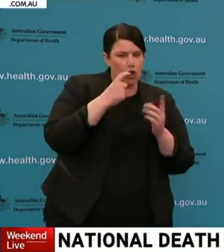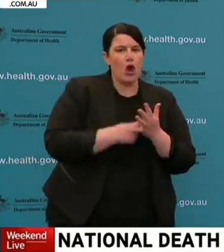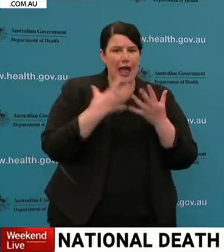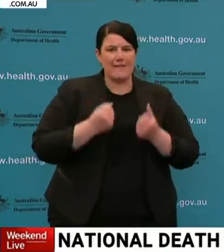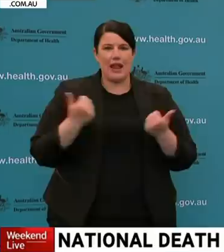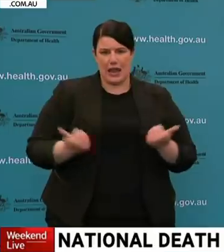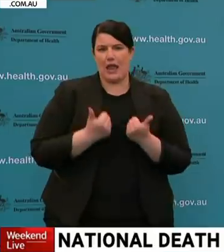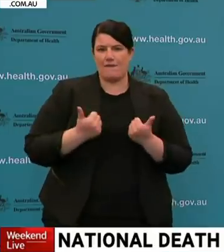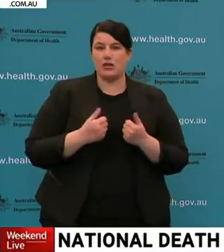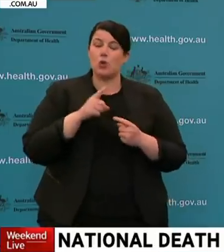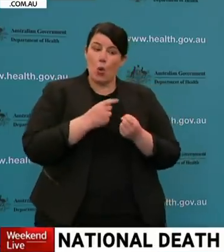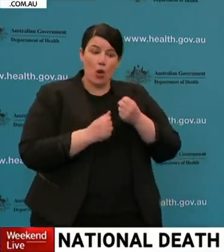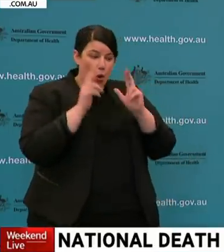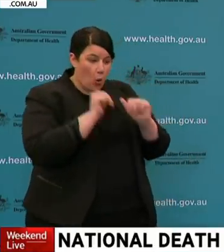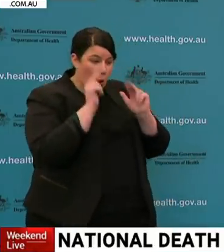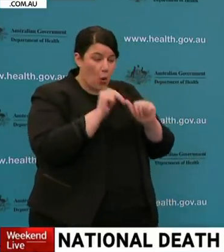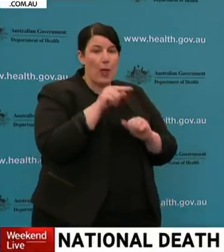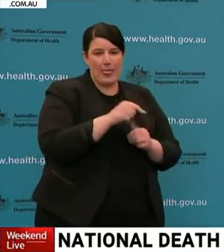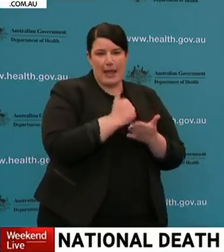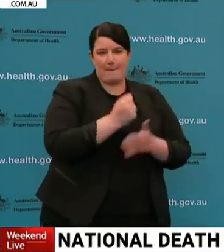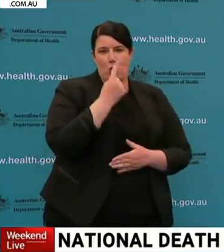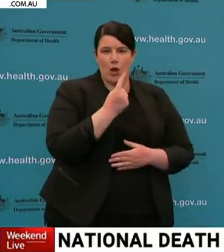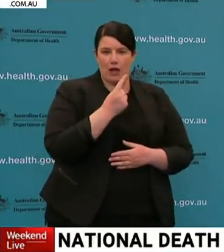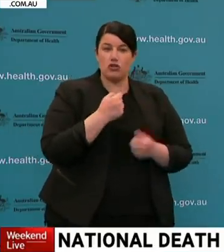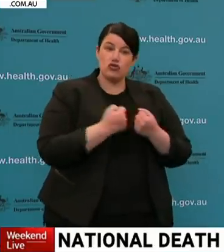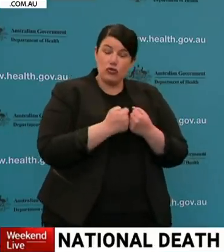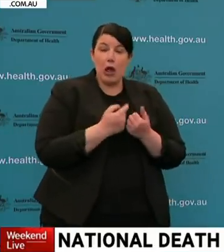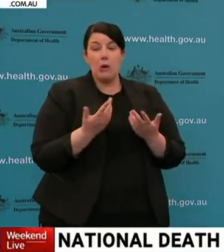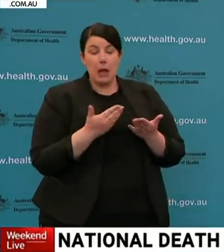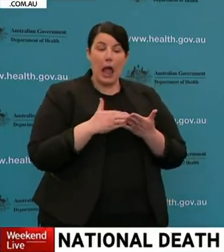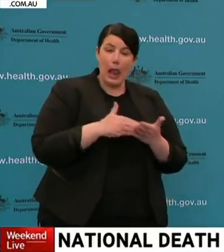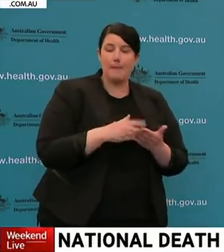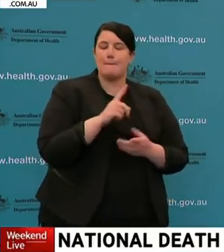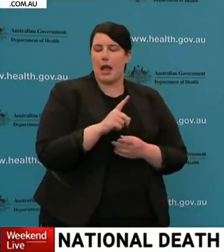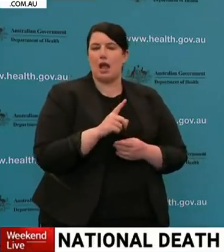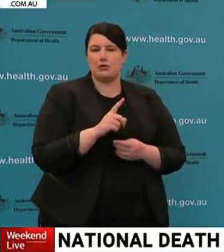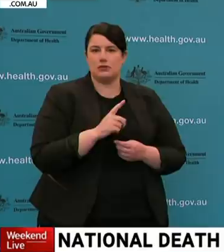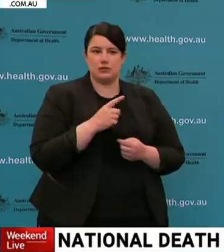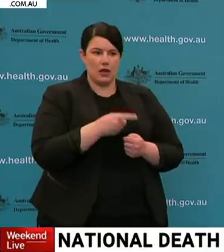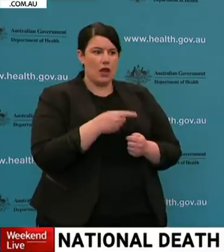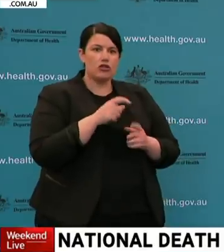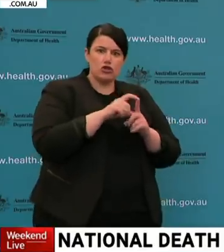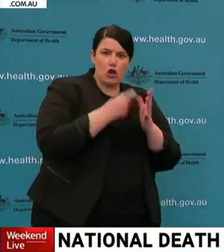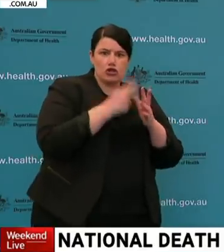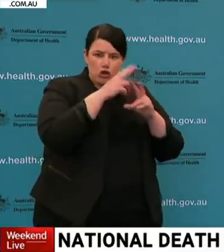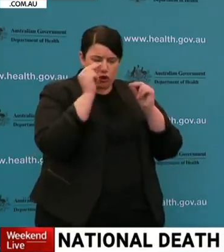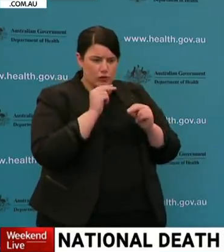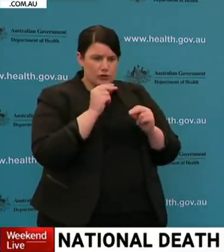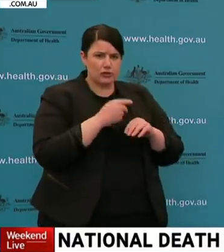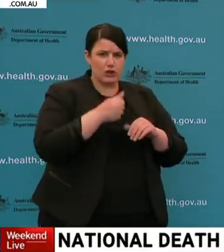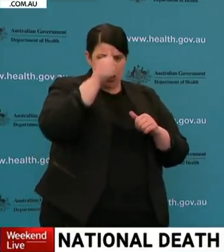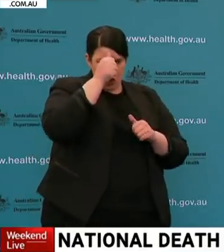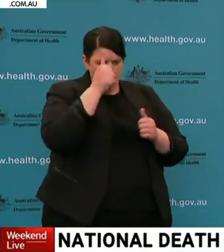rather than the drugs. It is the expert care, the expert management of a ventilated patient, the expert management of giving them